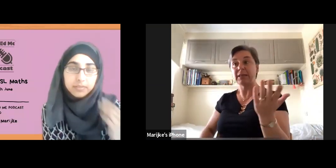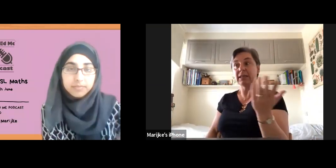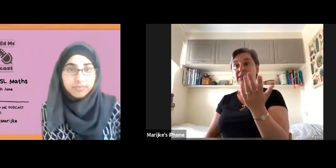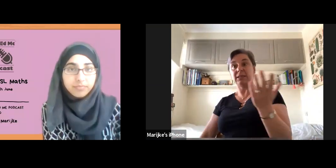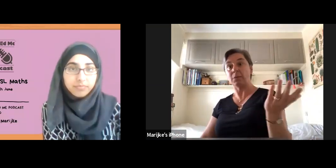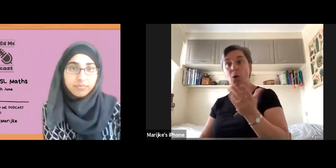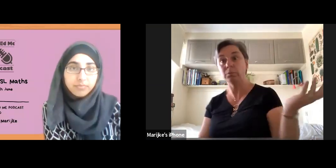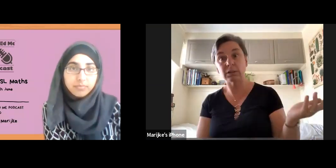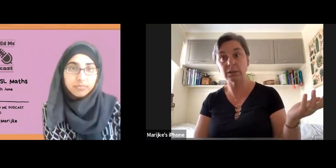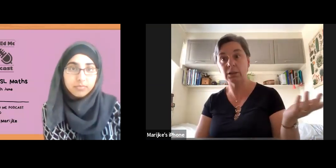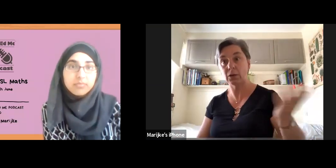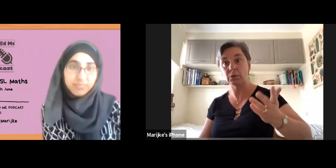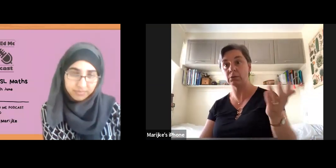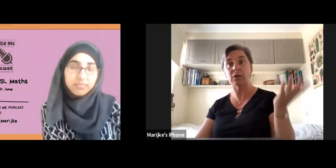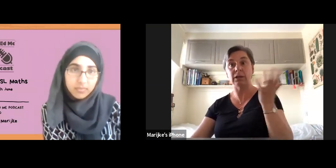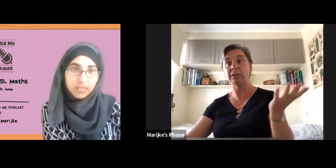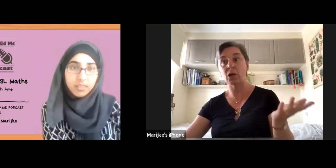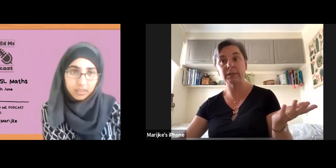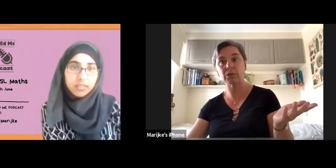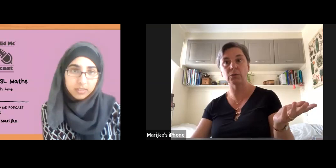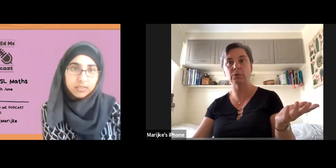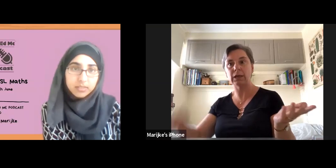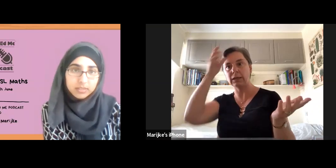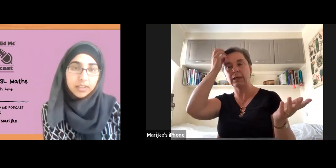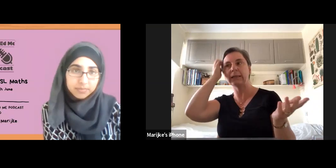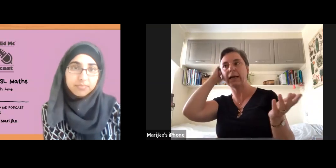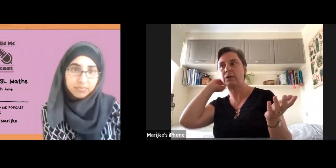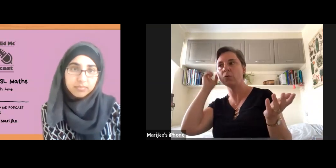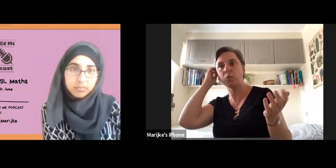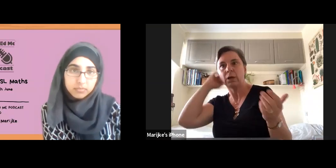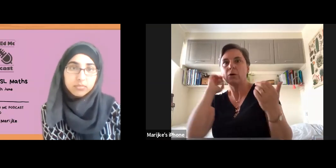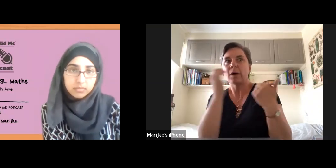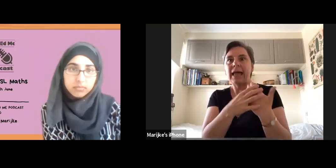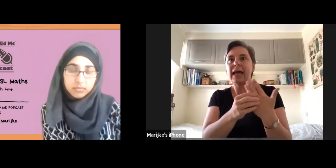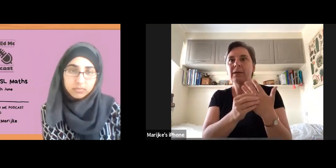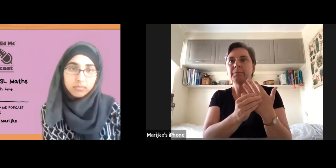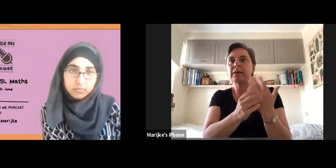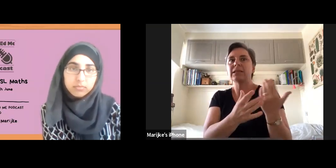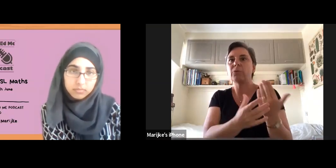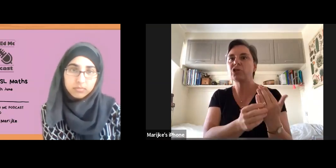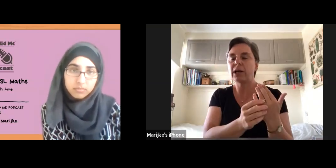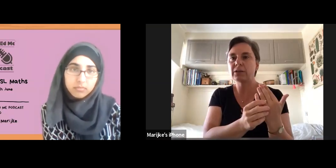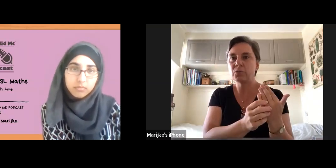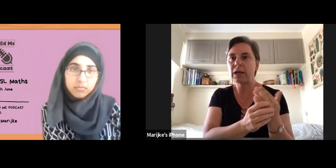these are mums, you know, who got a little job in school and who are there because they want the child to do well.